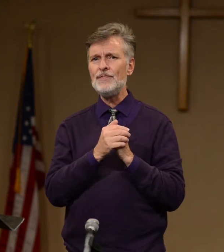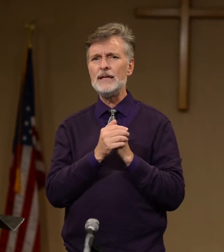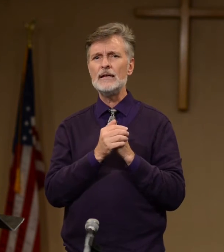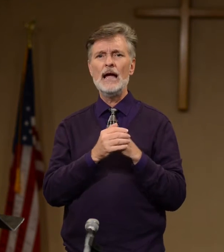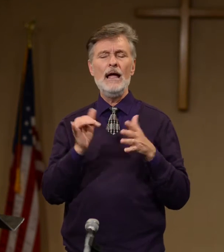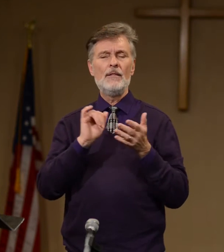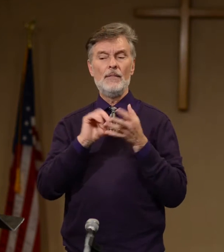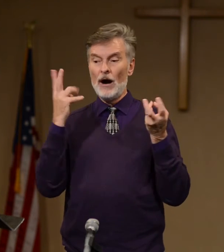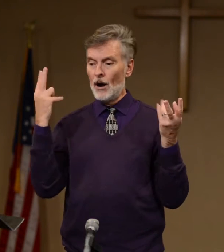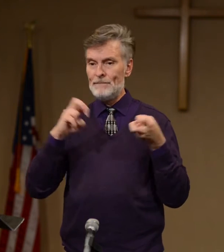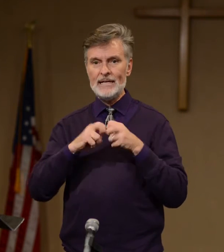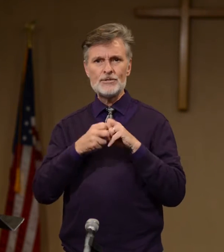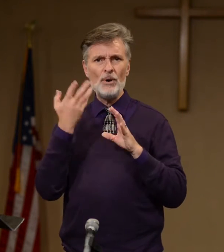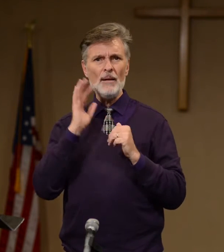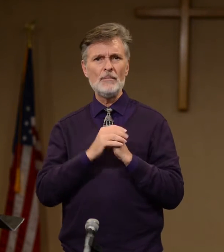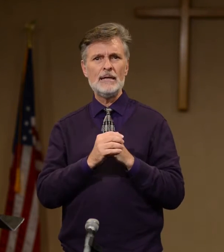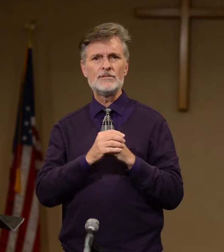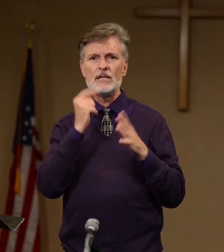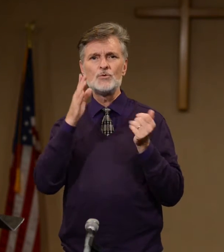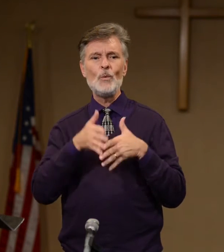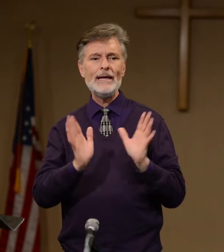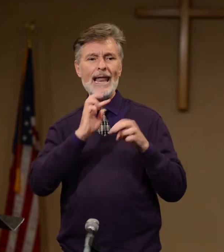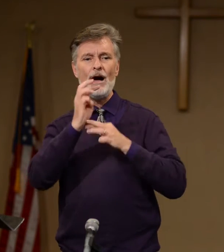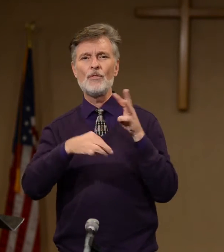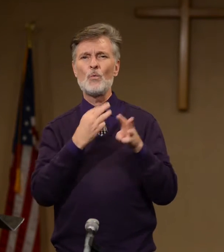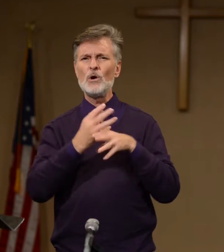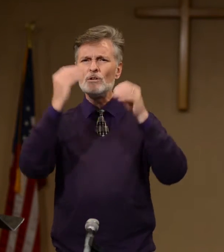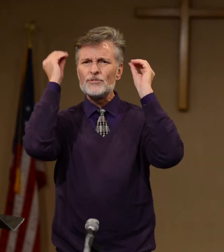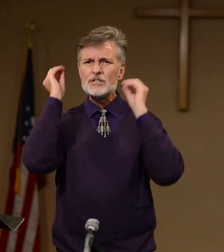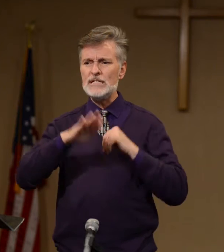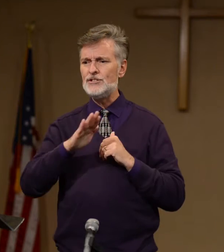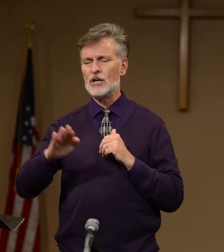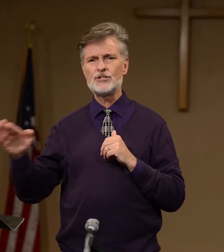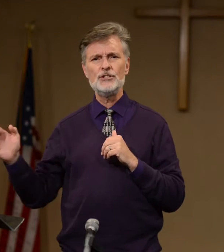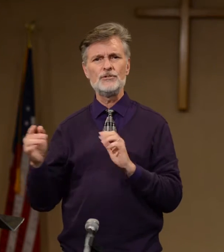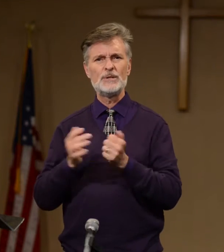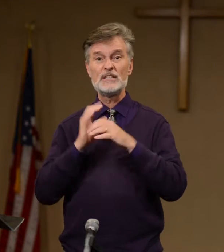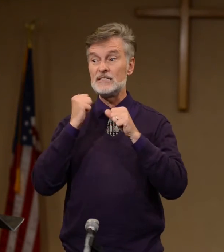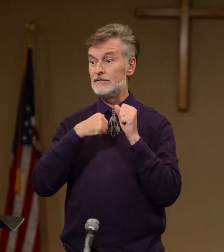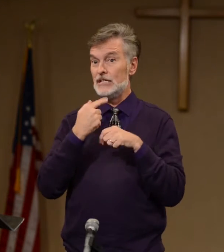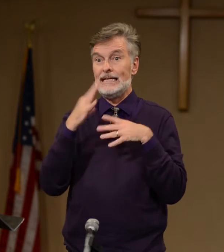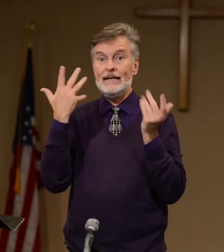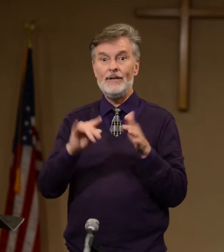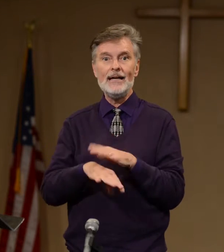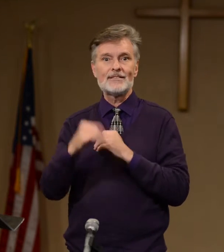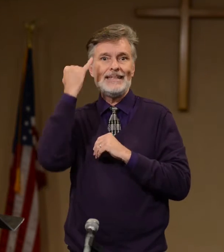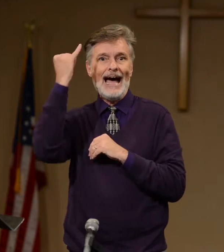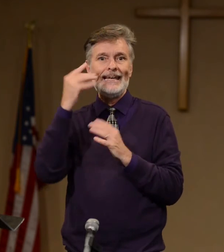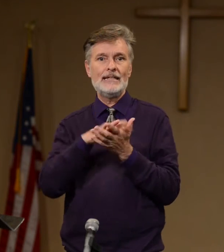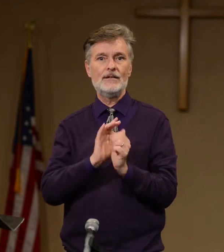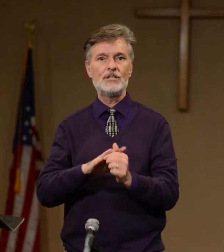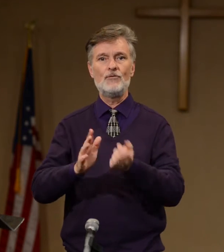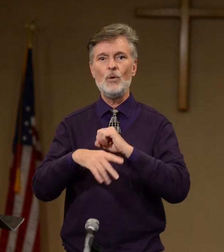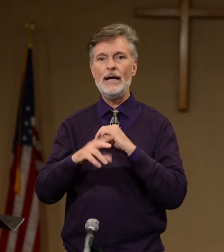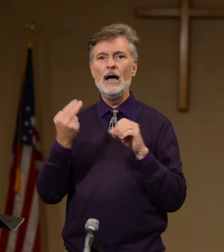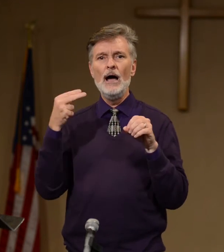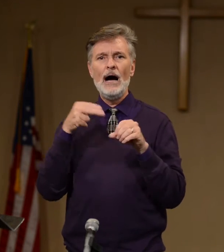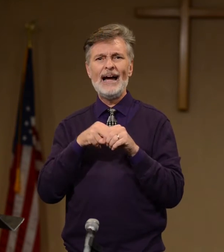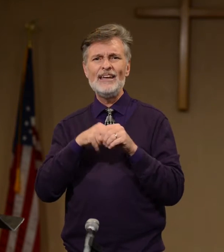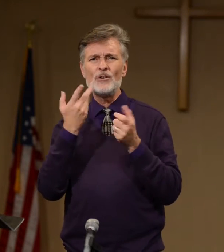think our biggest problem is we allow the world to teach our children to give us the ideas of what